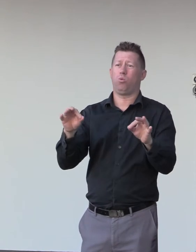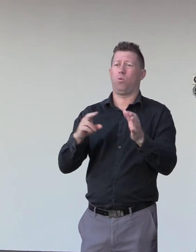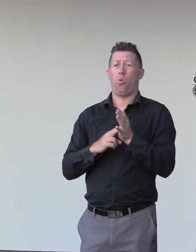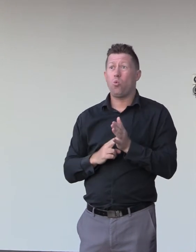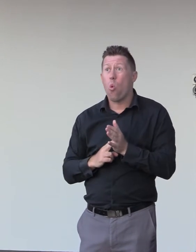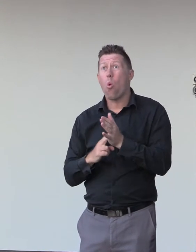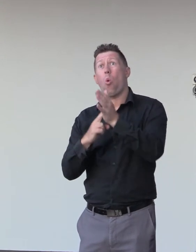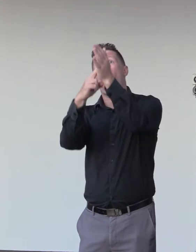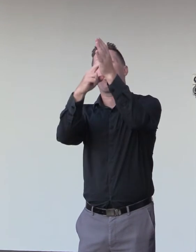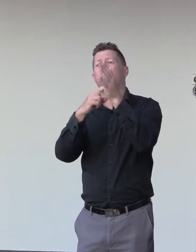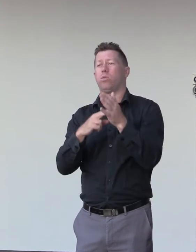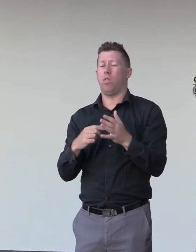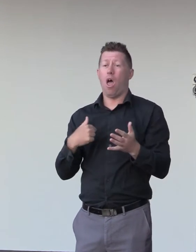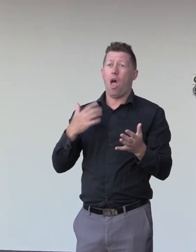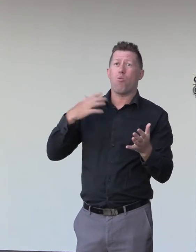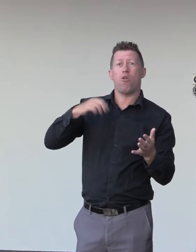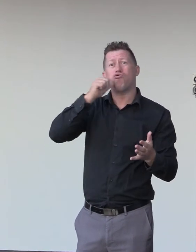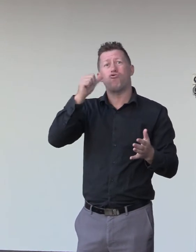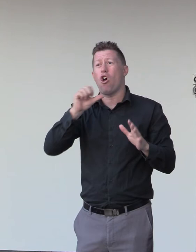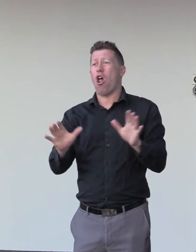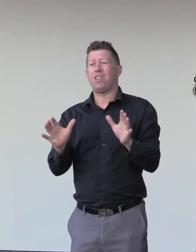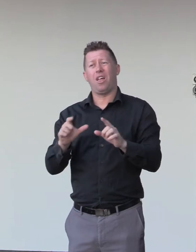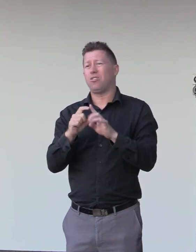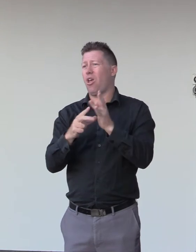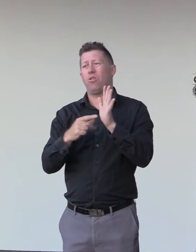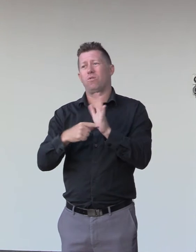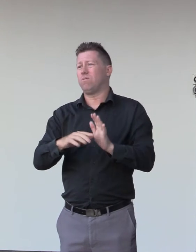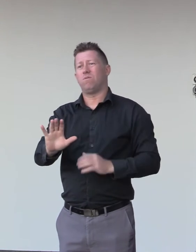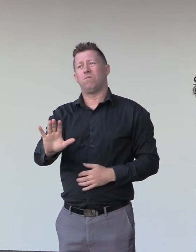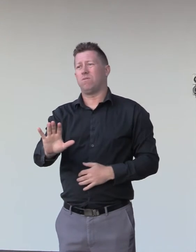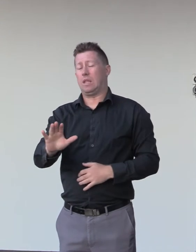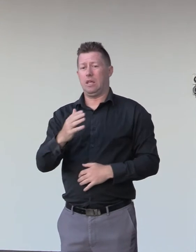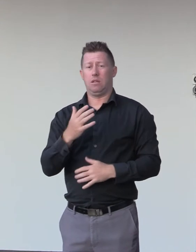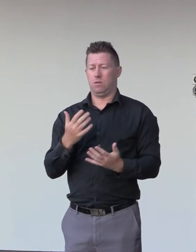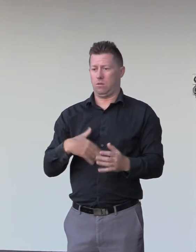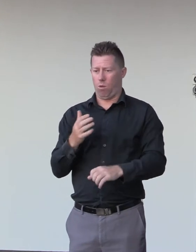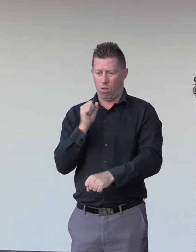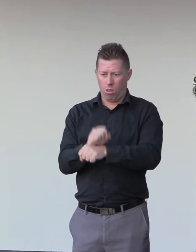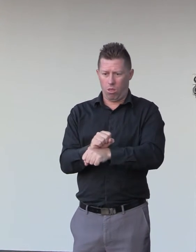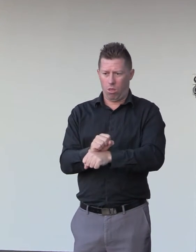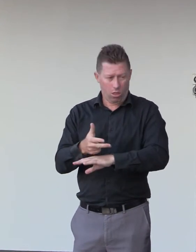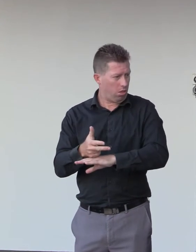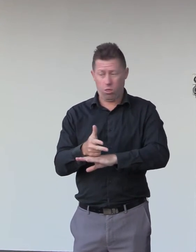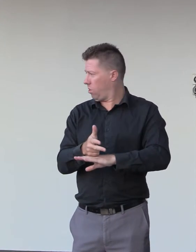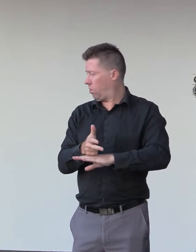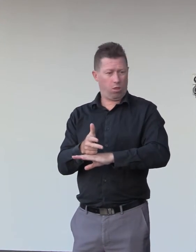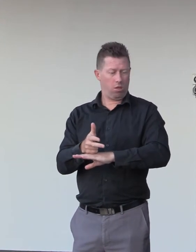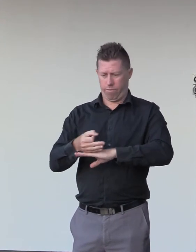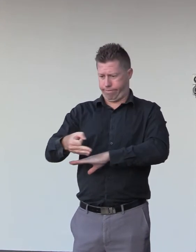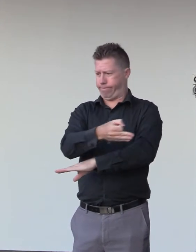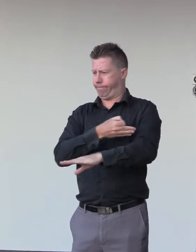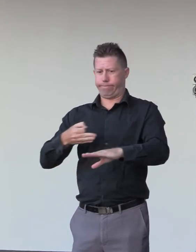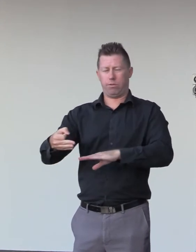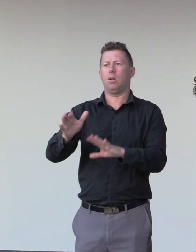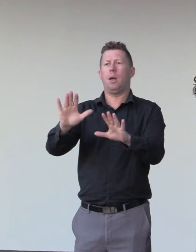the state for any unnecessary travel. To avoid the risk of getting stuck, isolated or stranded, we ask that you please delay